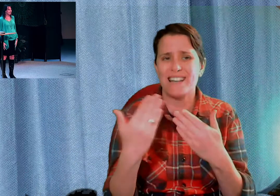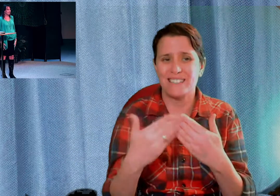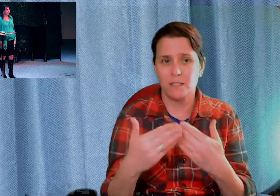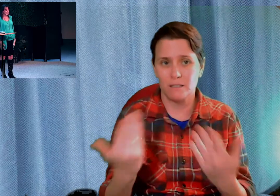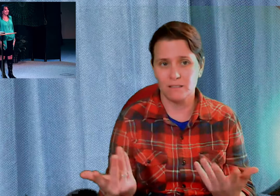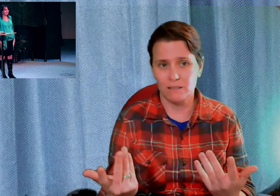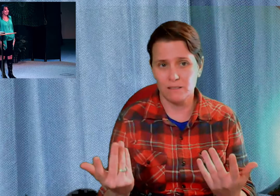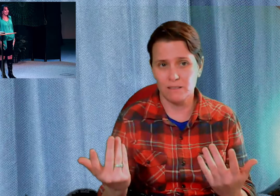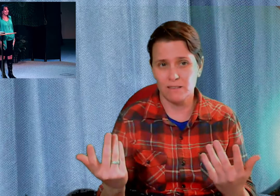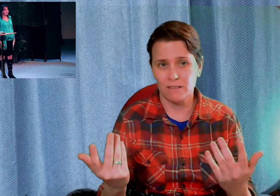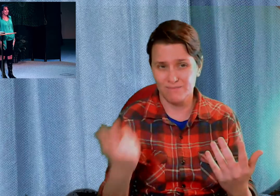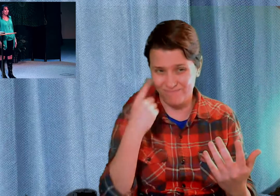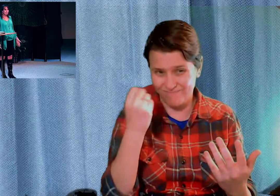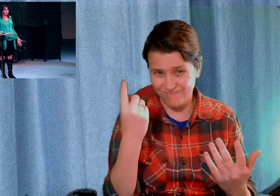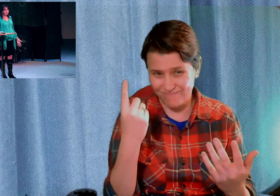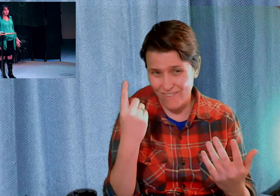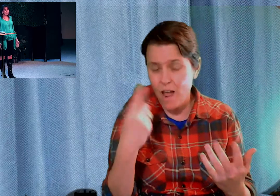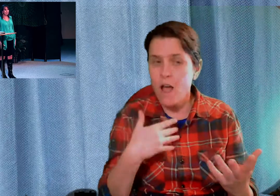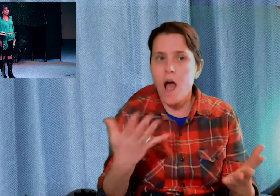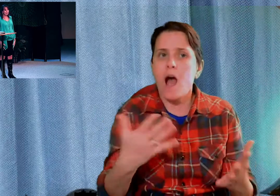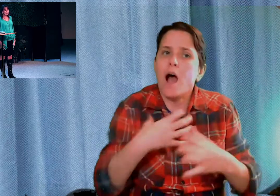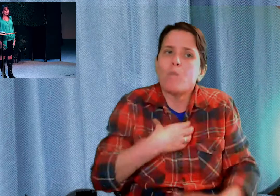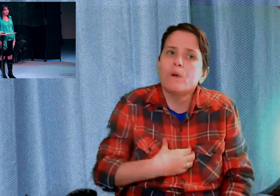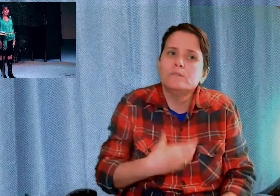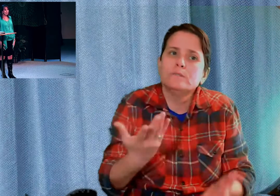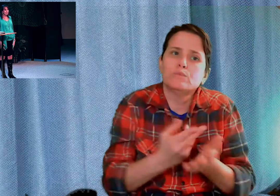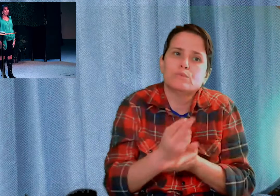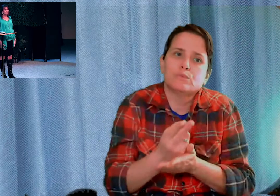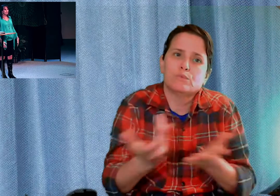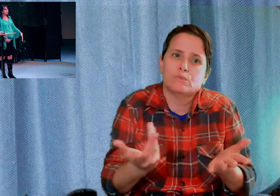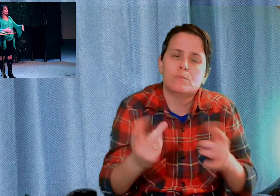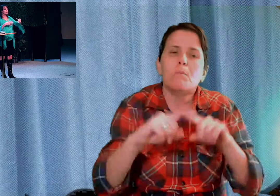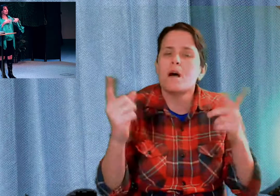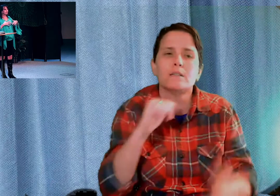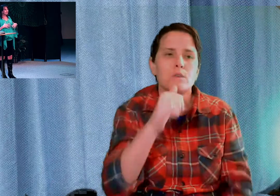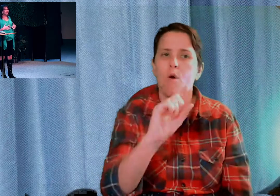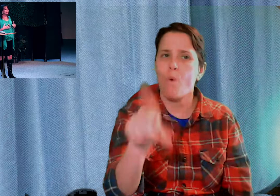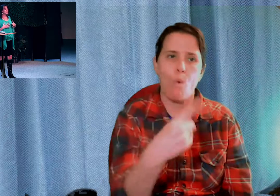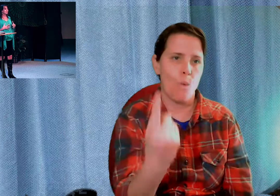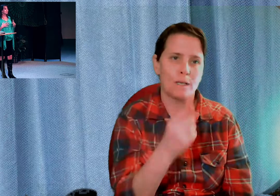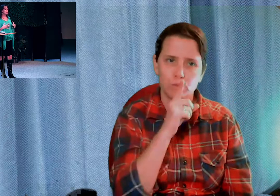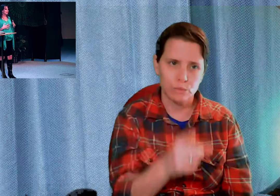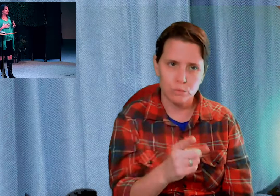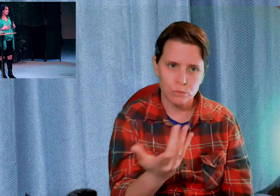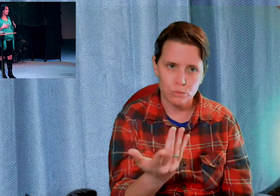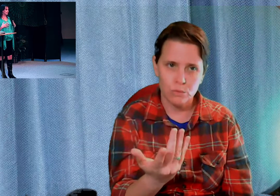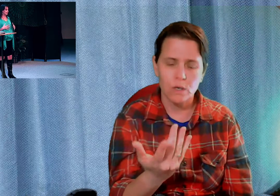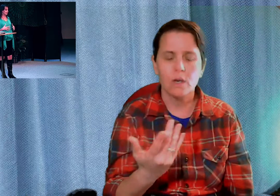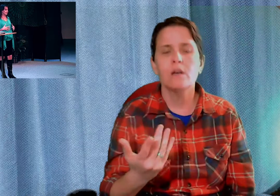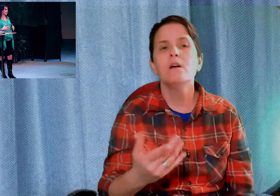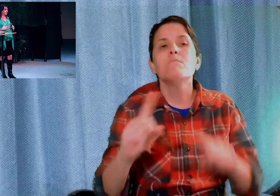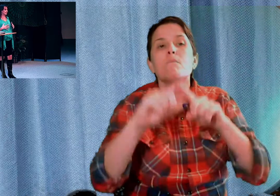Sorry, I wish it did. But it's not always true. But when we can find the place